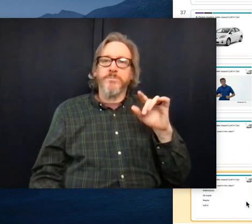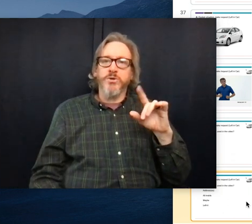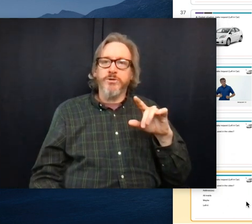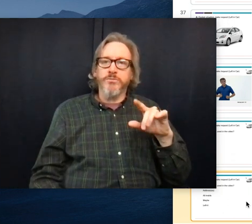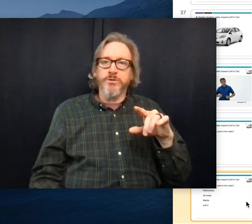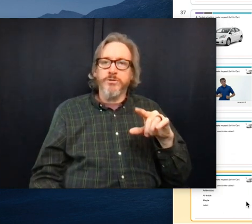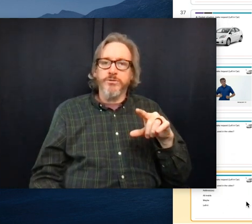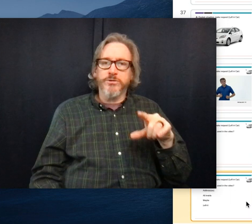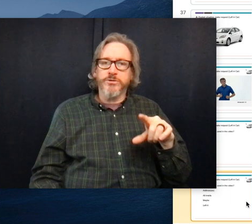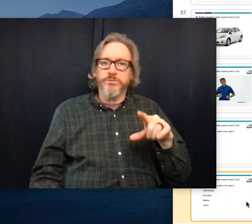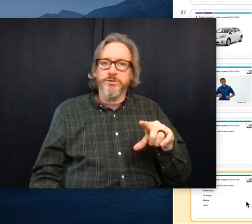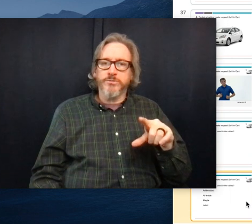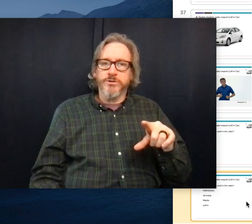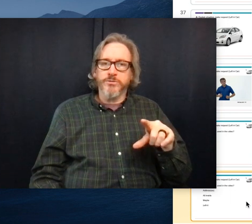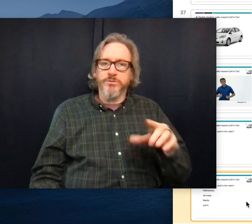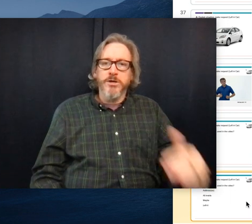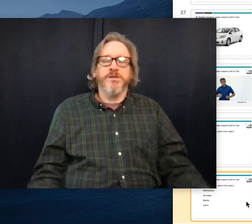Right?